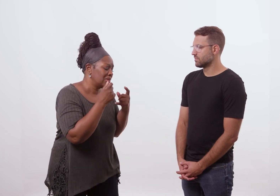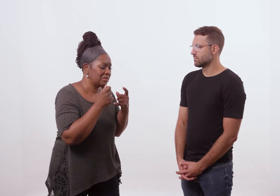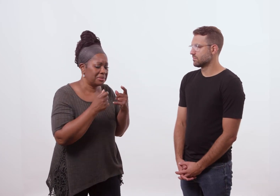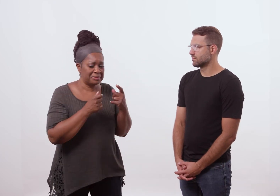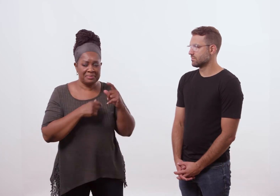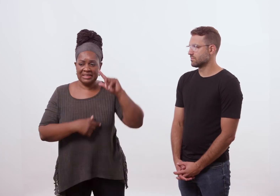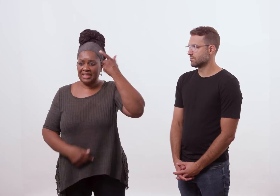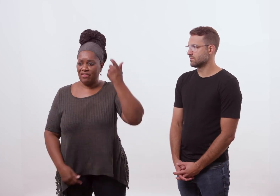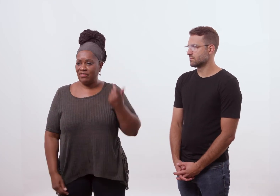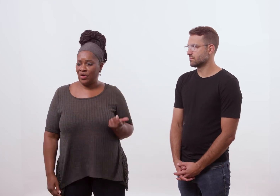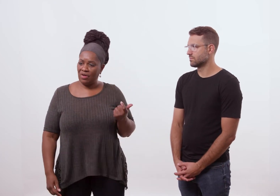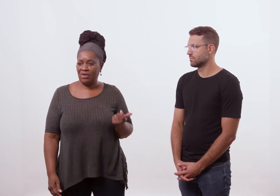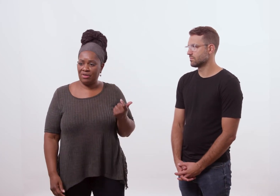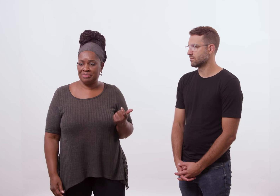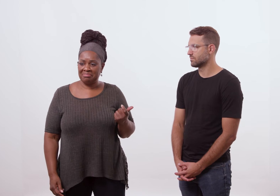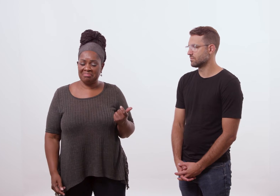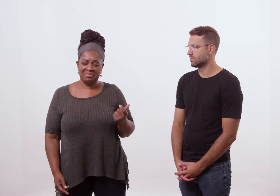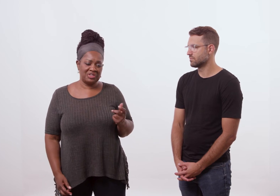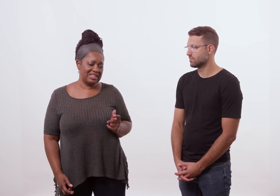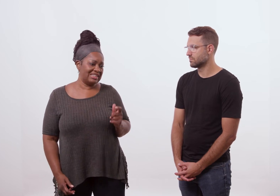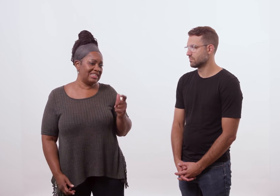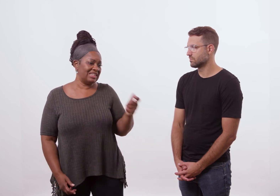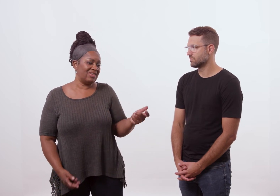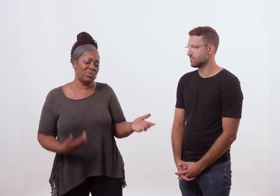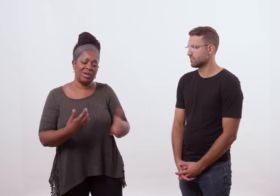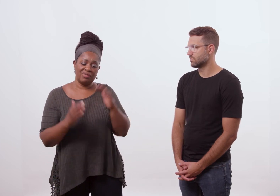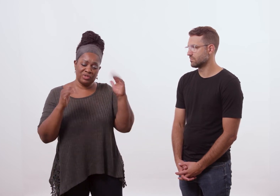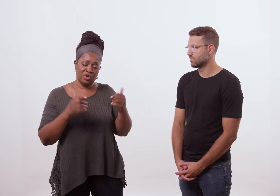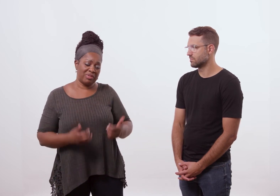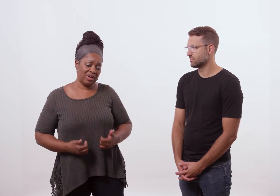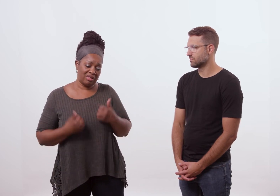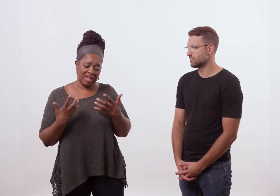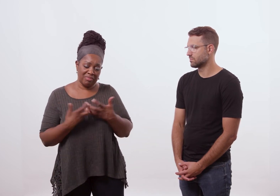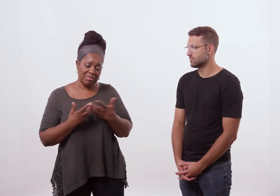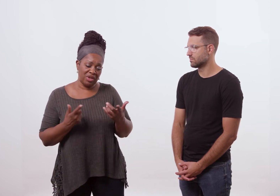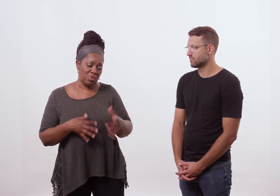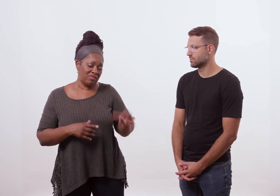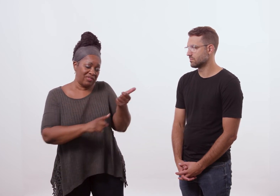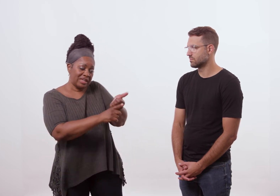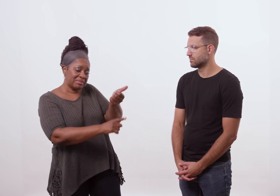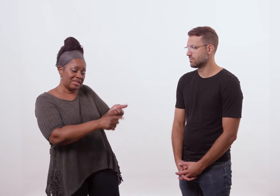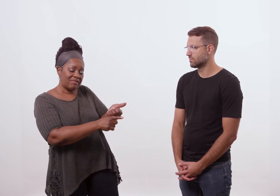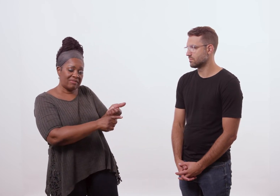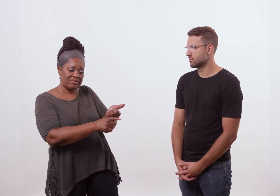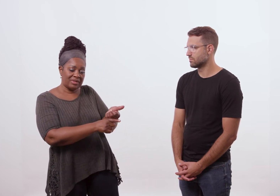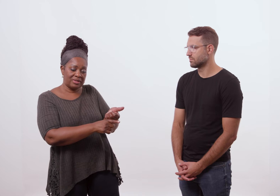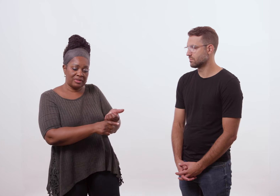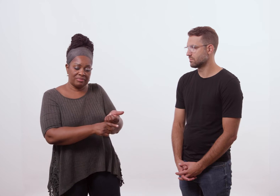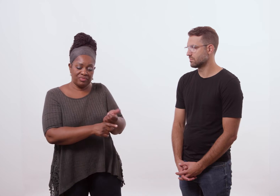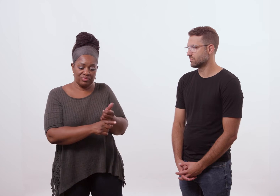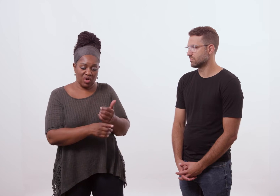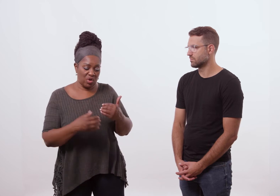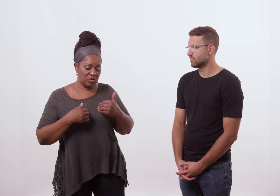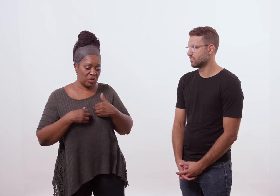Nightfall gives freely now what she had always hoped her life mate would find for himself. Her